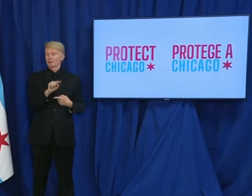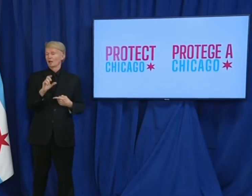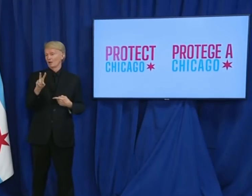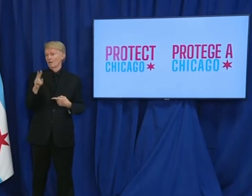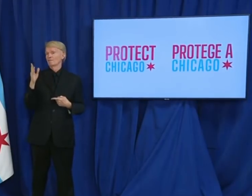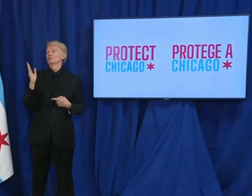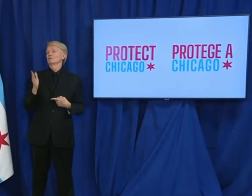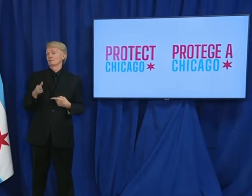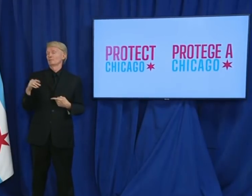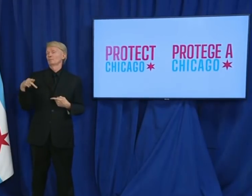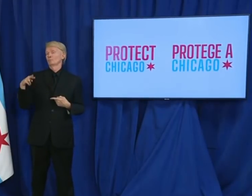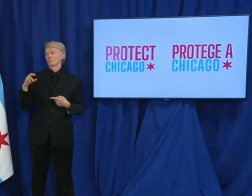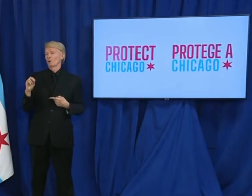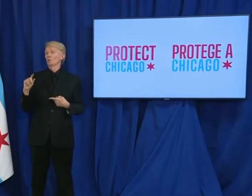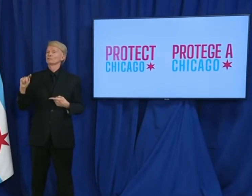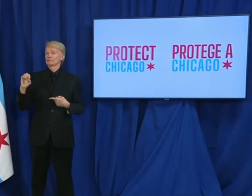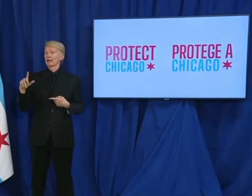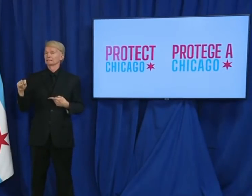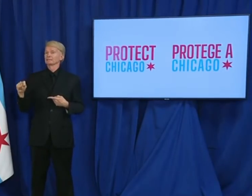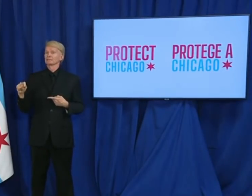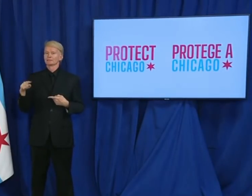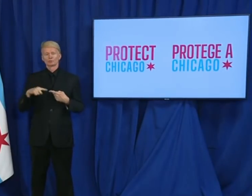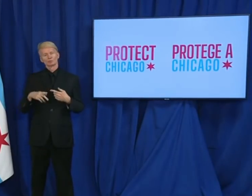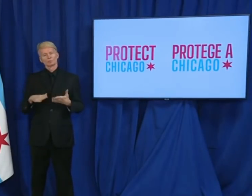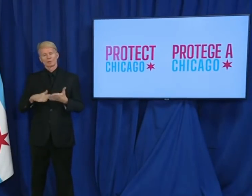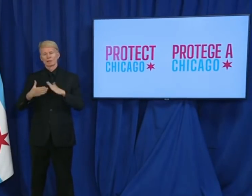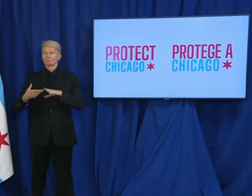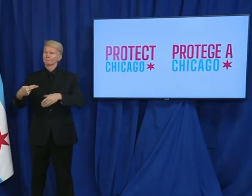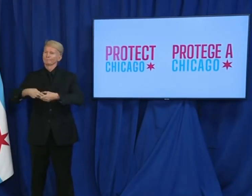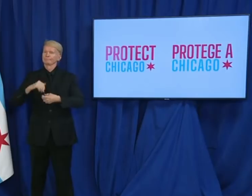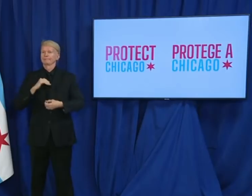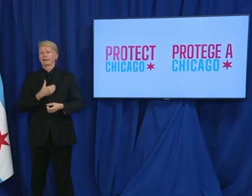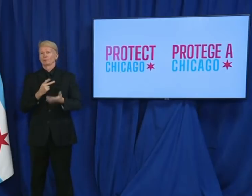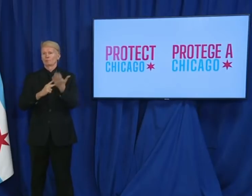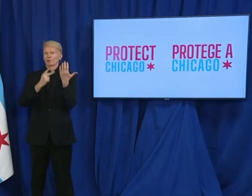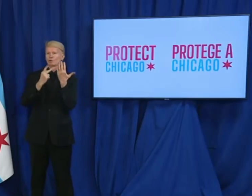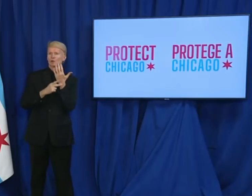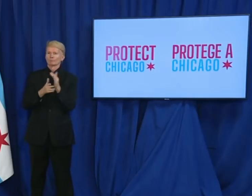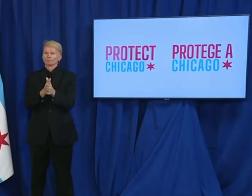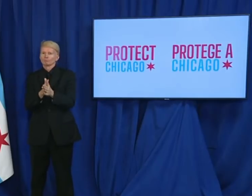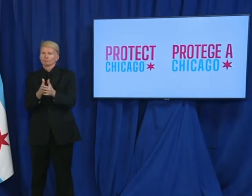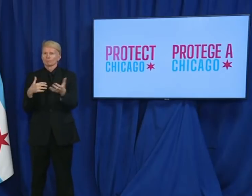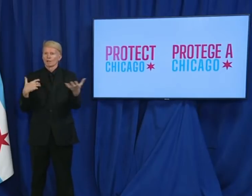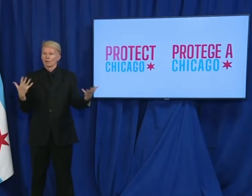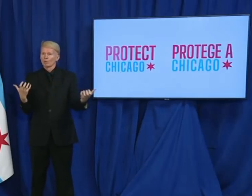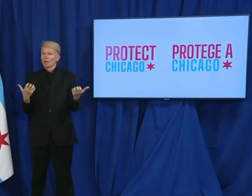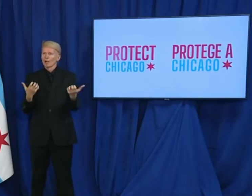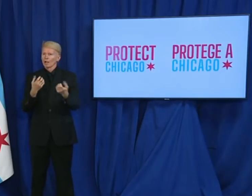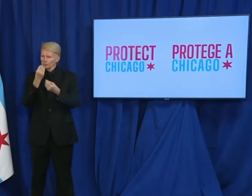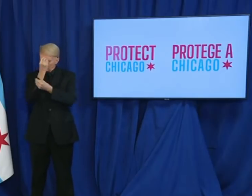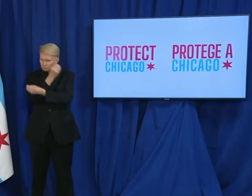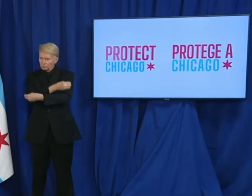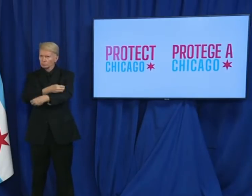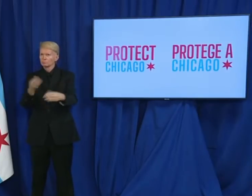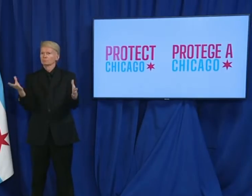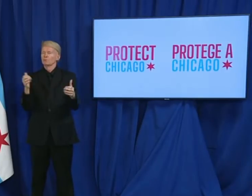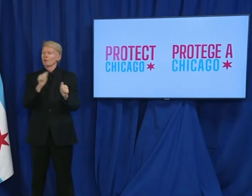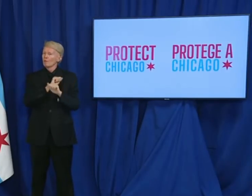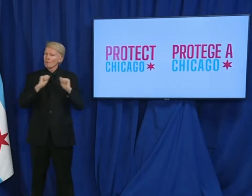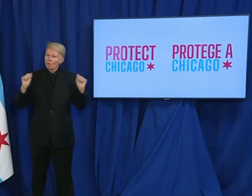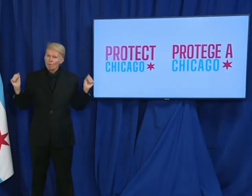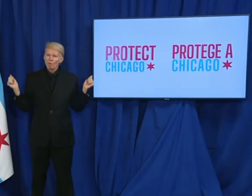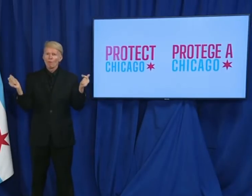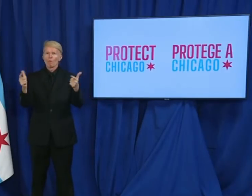chi.gov/protect if you would like to be part of our initiative to making sure that all Chicagoans have